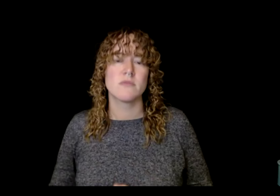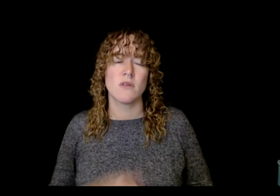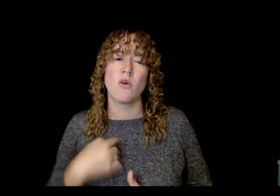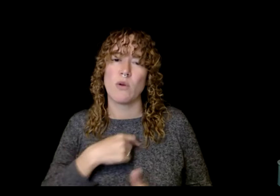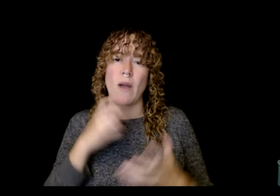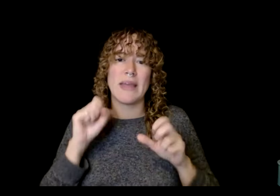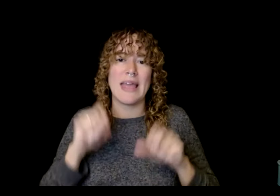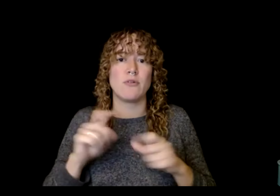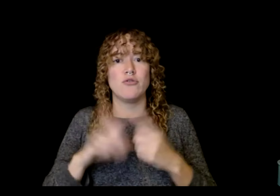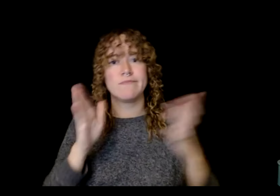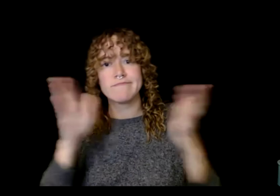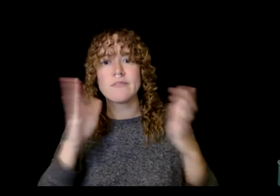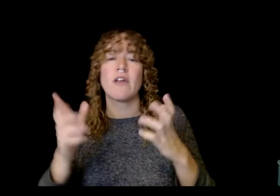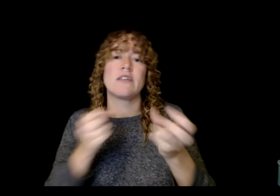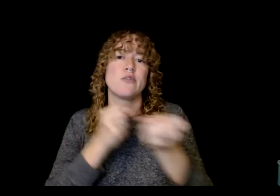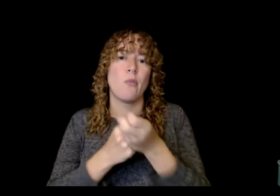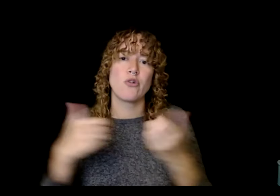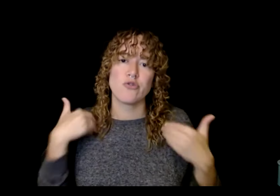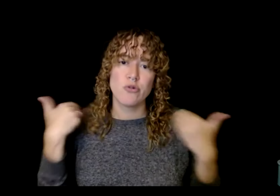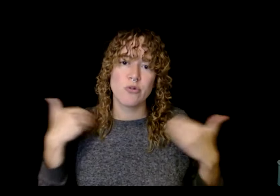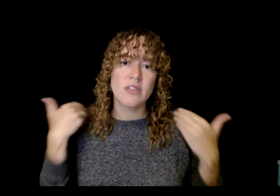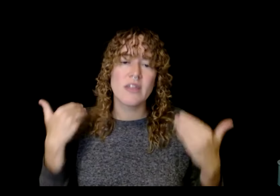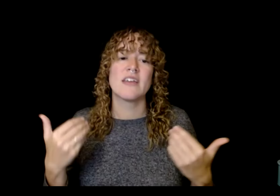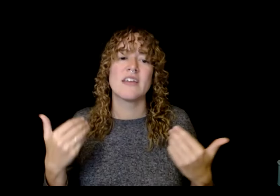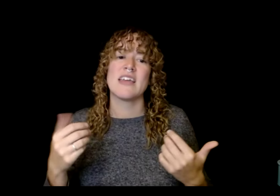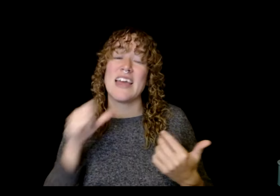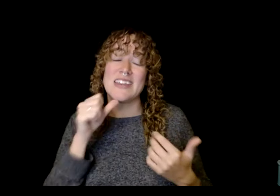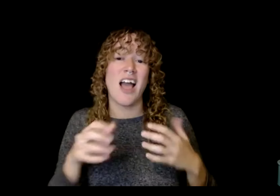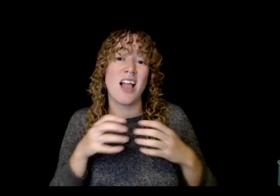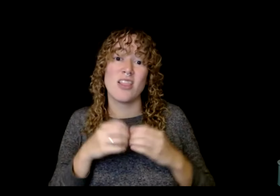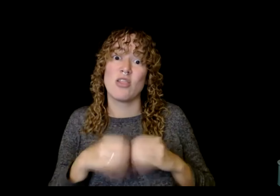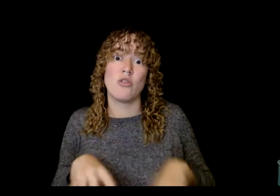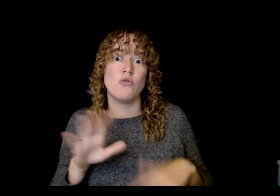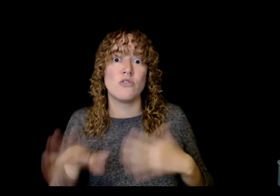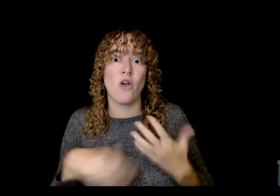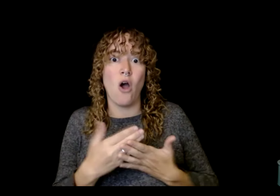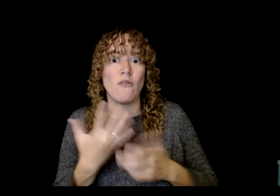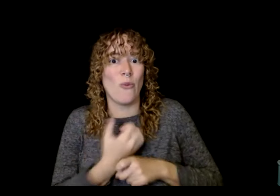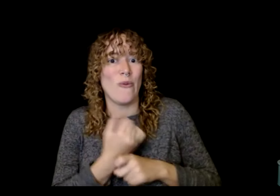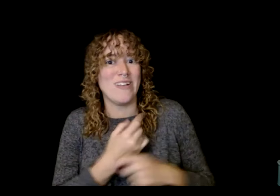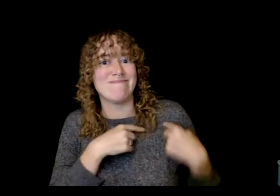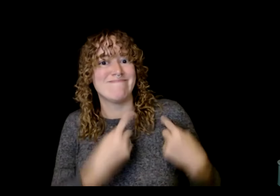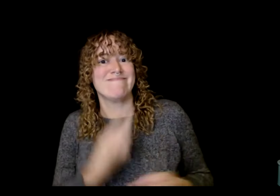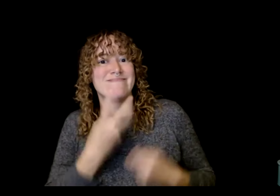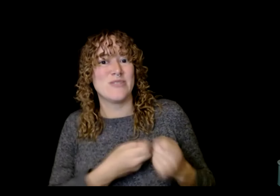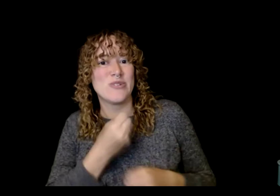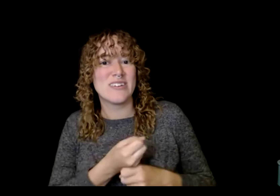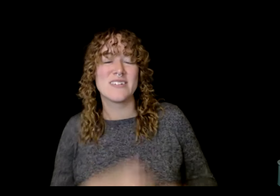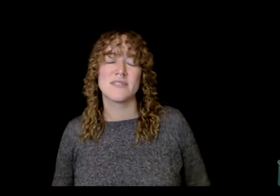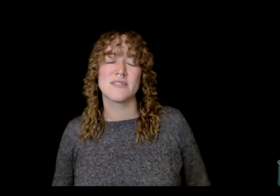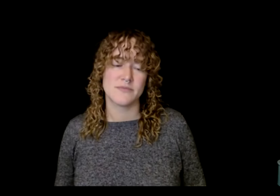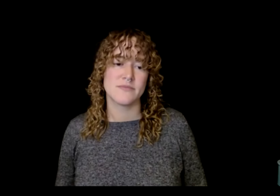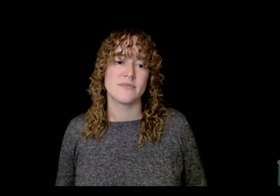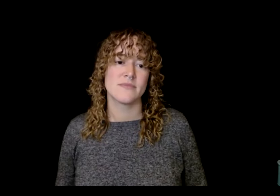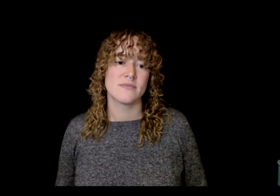expanded infrastructure and really not lose gains that we've made over the last 2 years. And with that, of course, there's